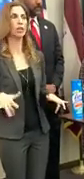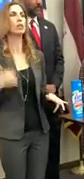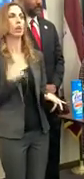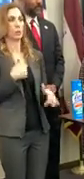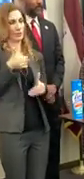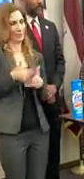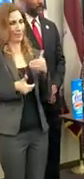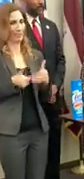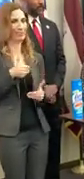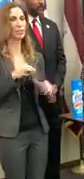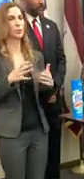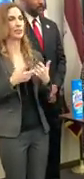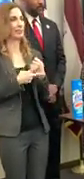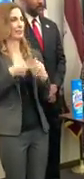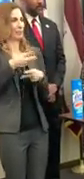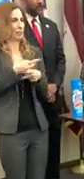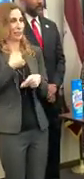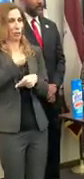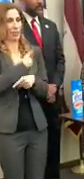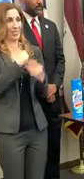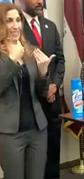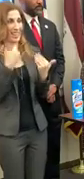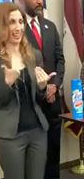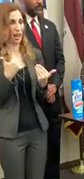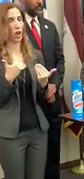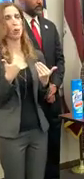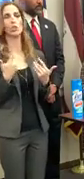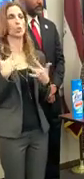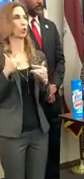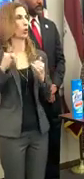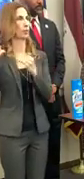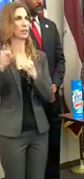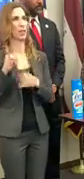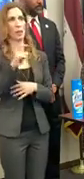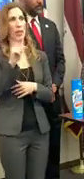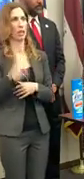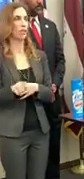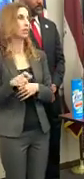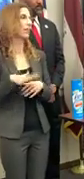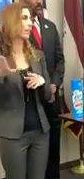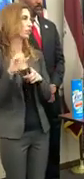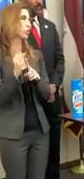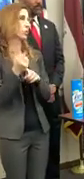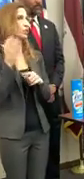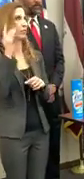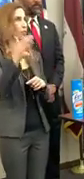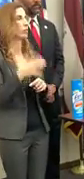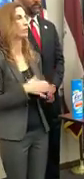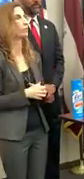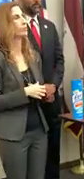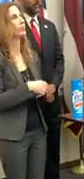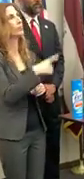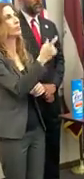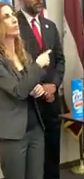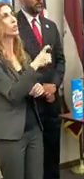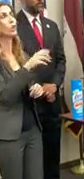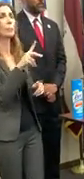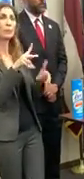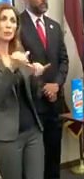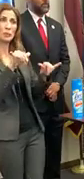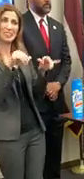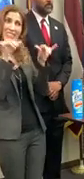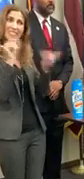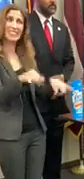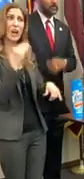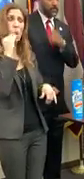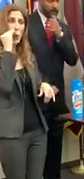steps now so that we don't find ourselves in a situation like Italy is in down the road. Should people be staying indoors on their